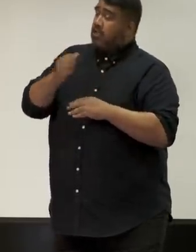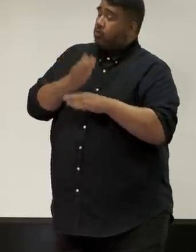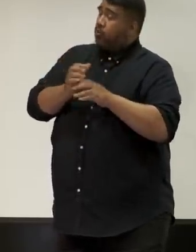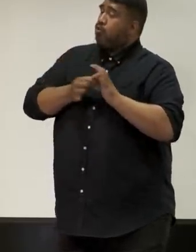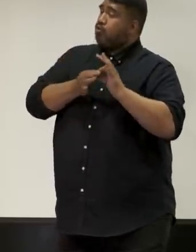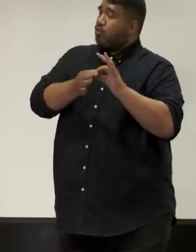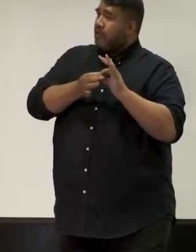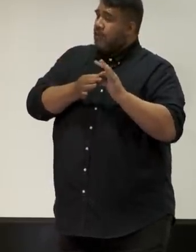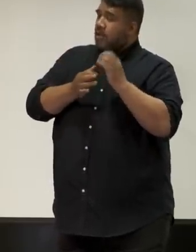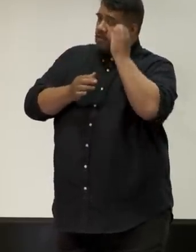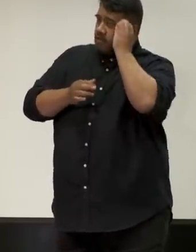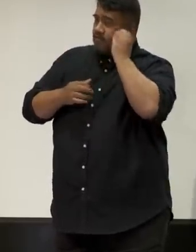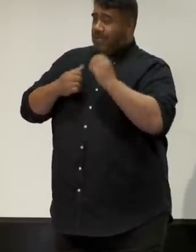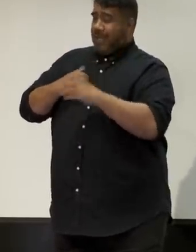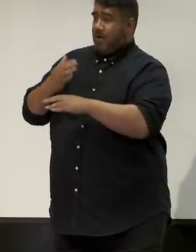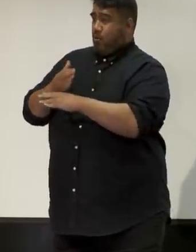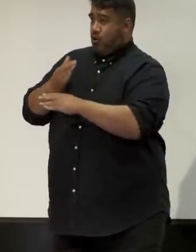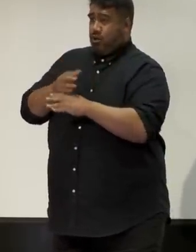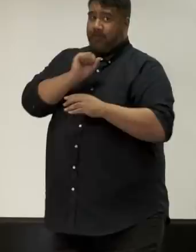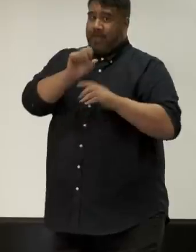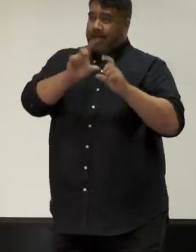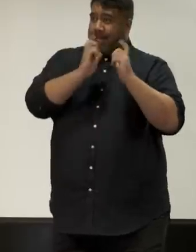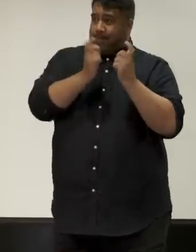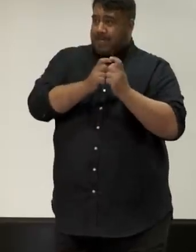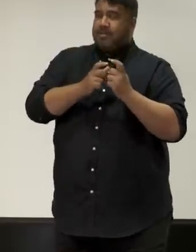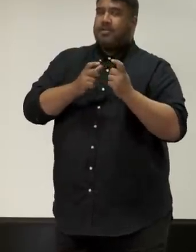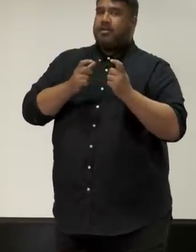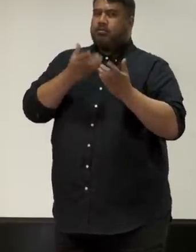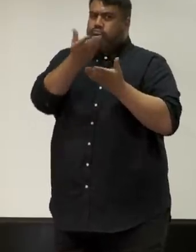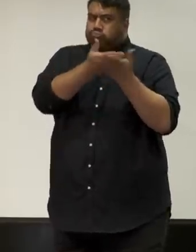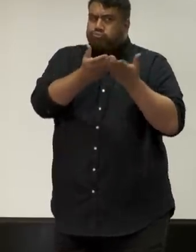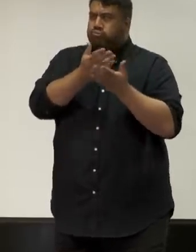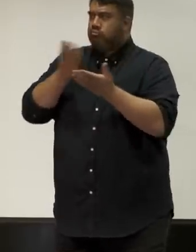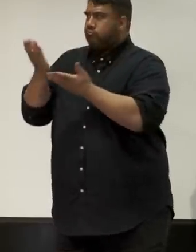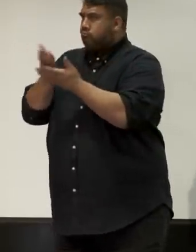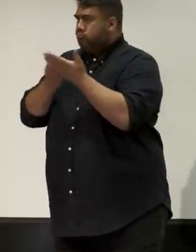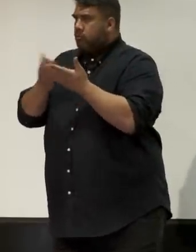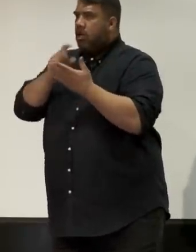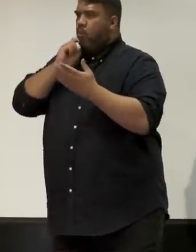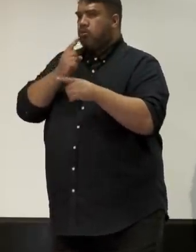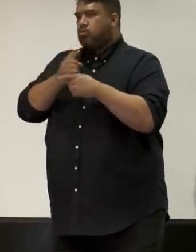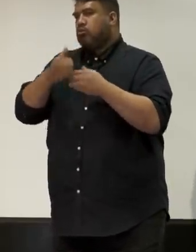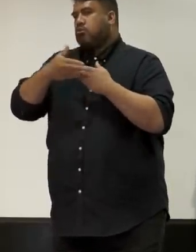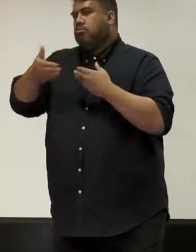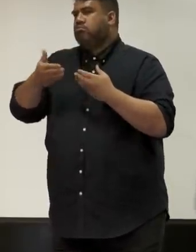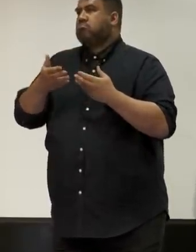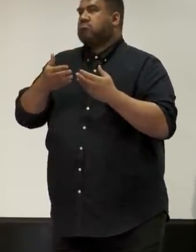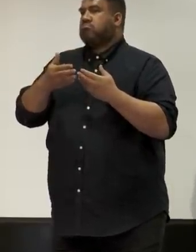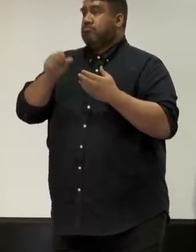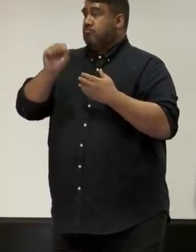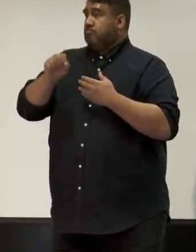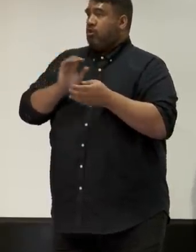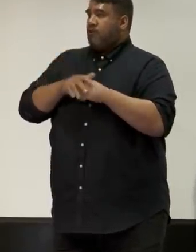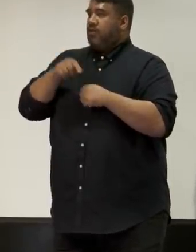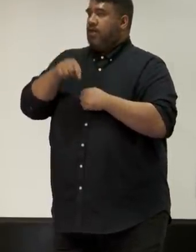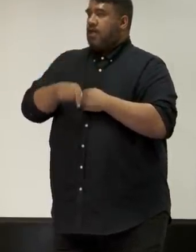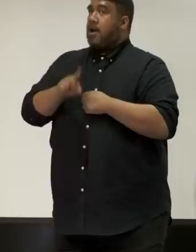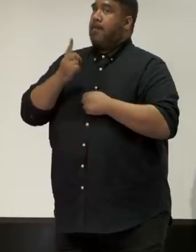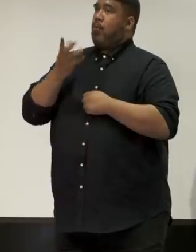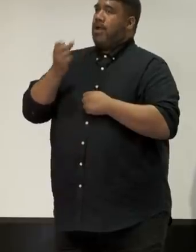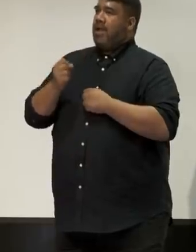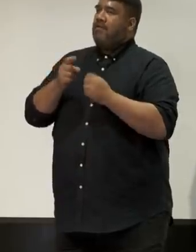by our own cabinets, and so that's still work in train. But in the meantime, I have seen the